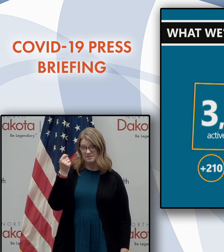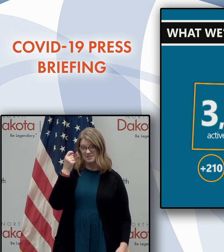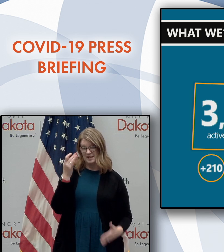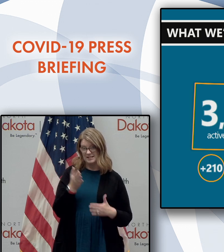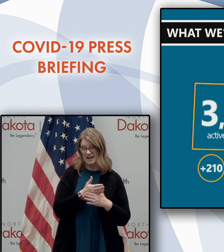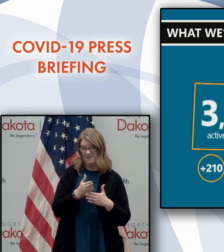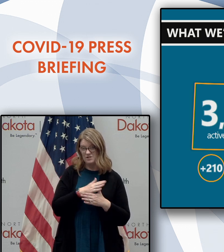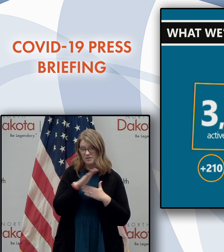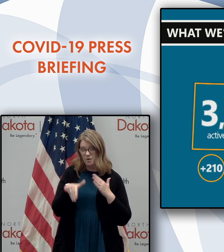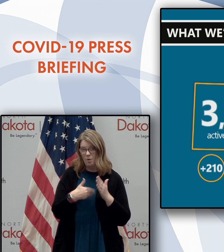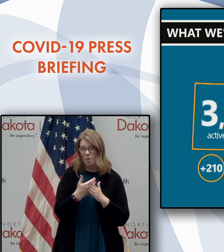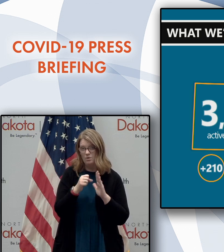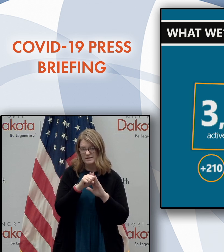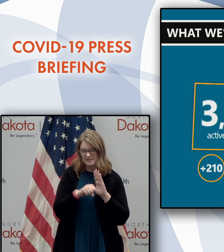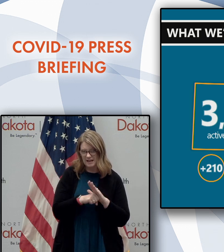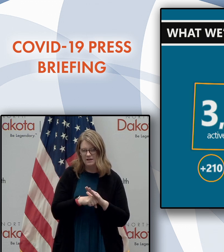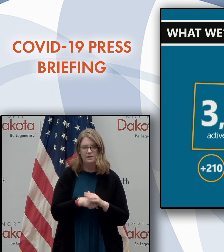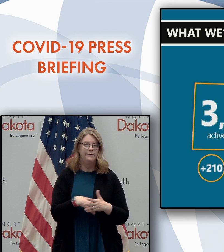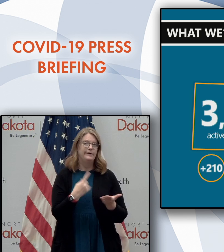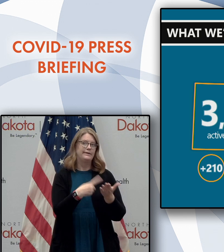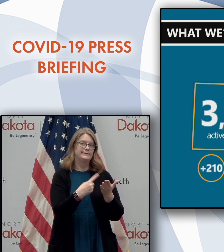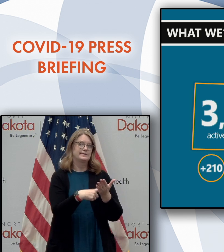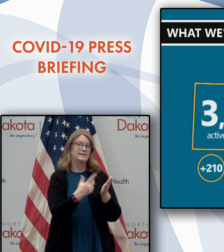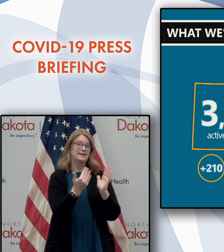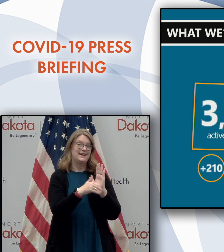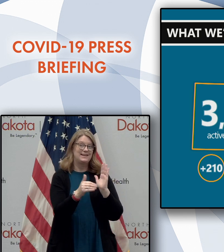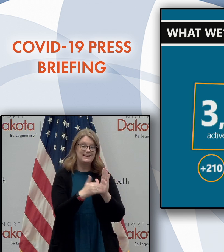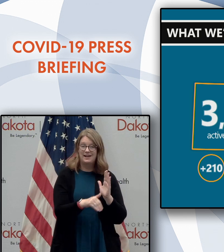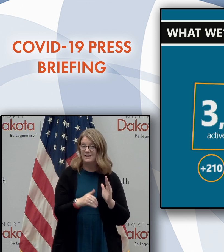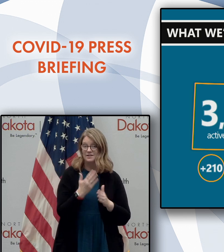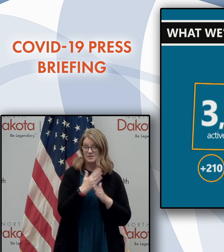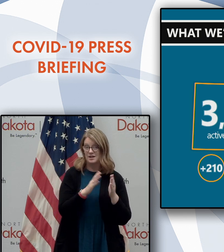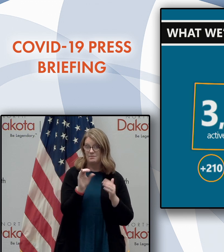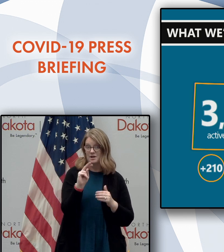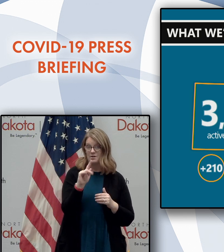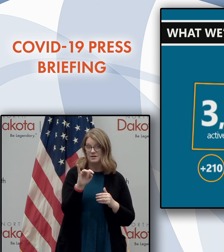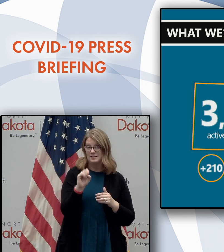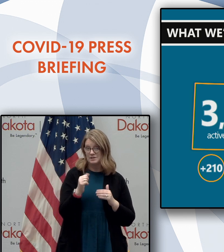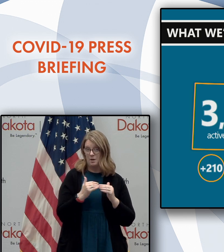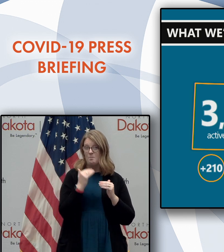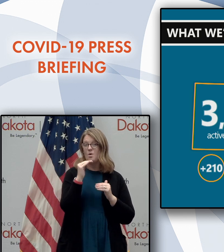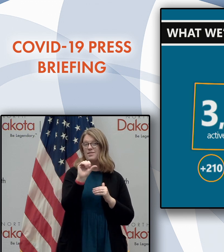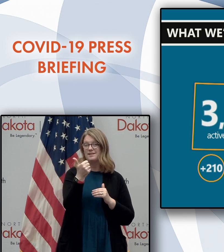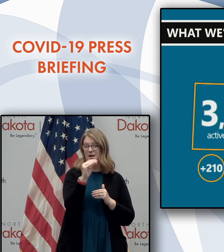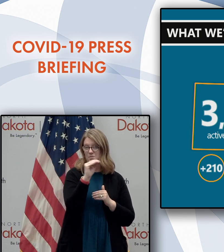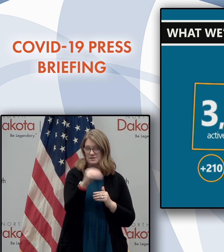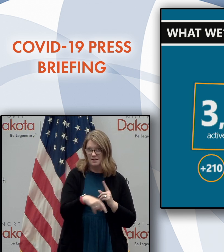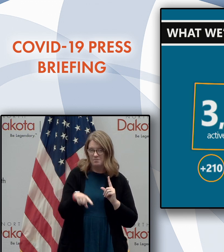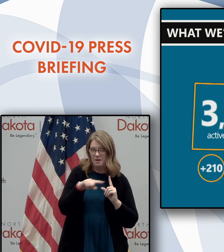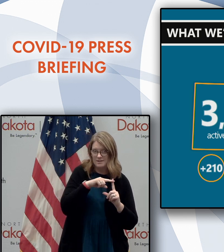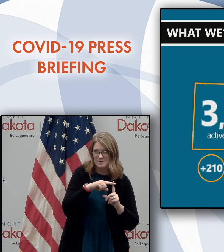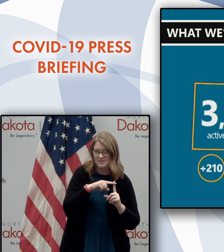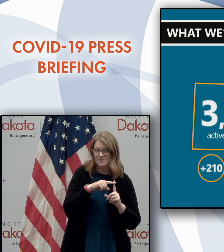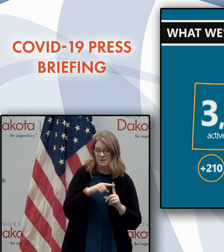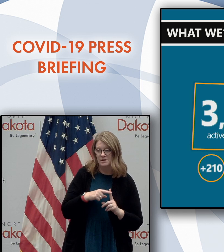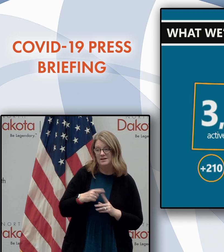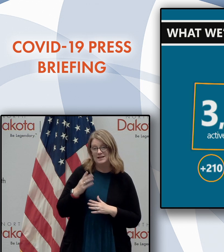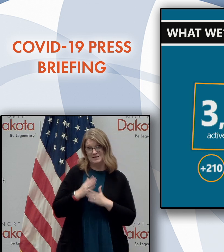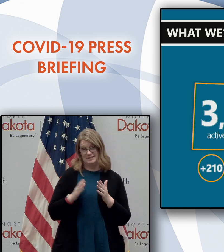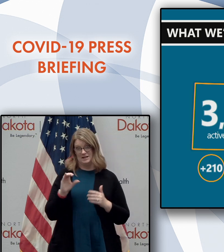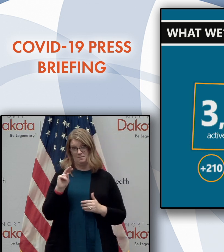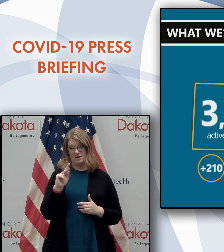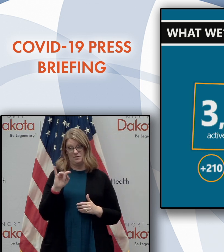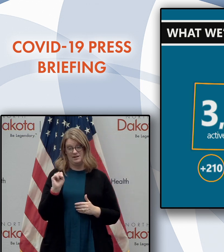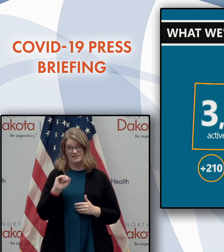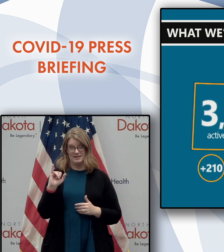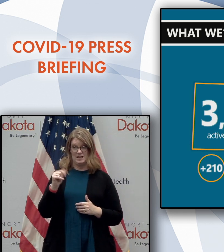whole state. I've already highlighted that we have a number of counties that are more than 10% positive, and we have some counties like Grand